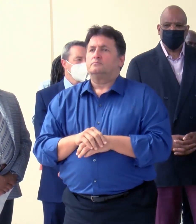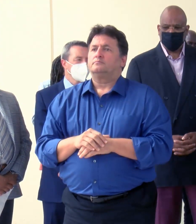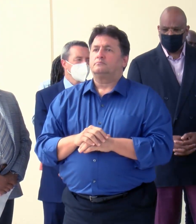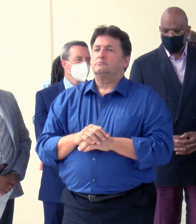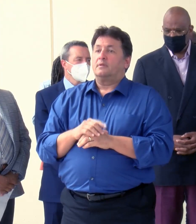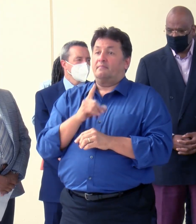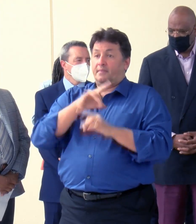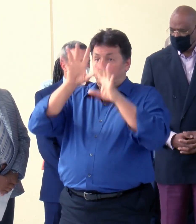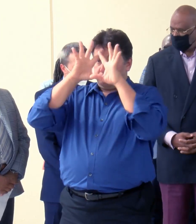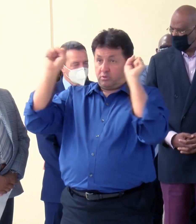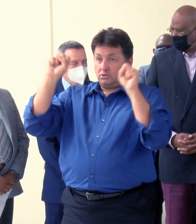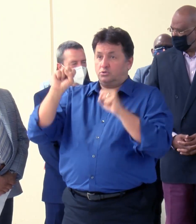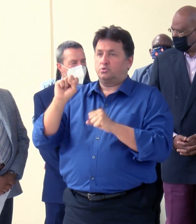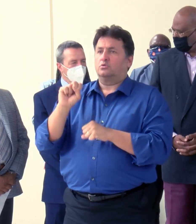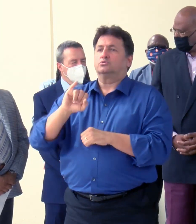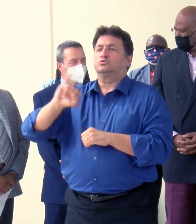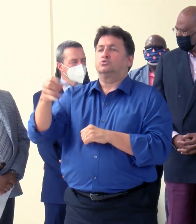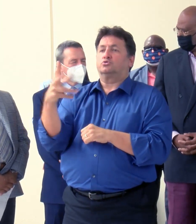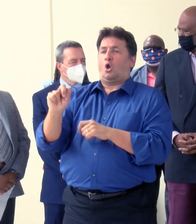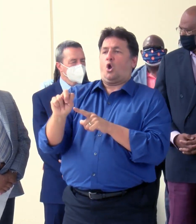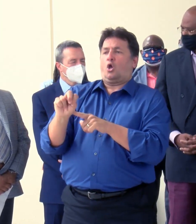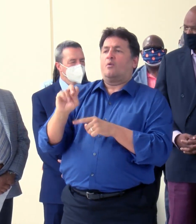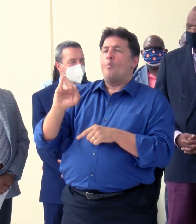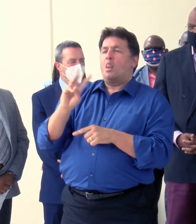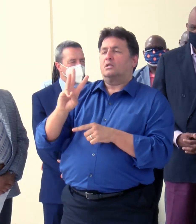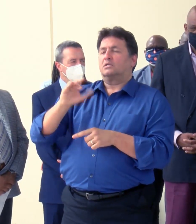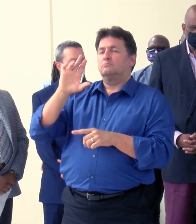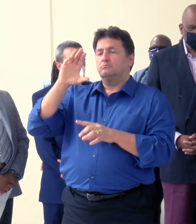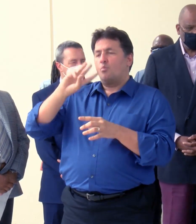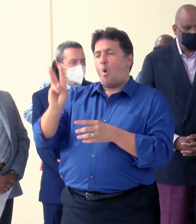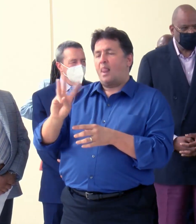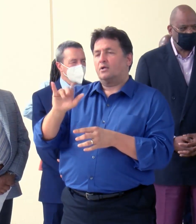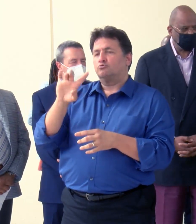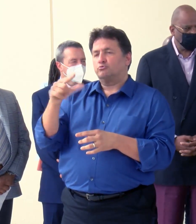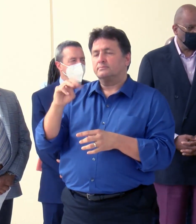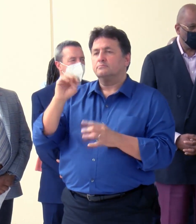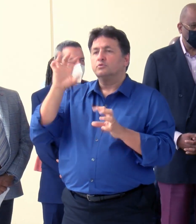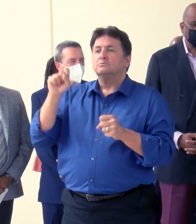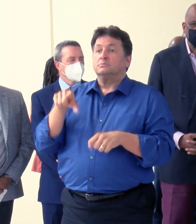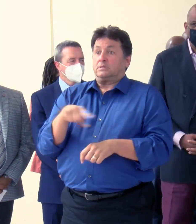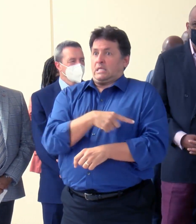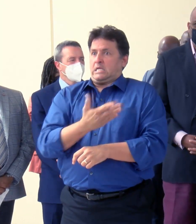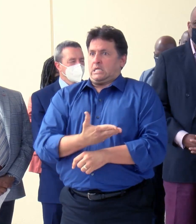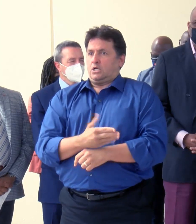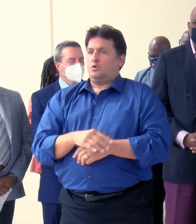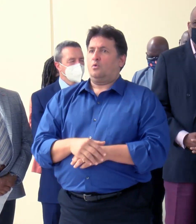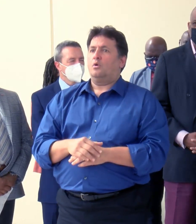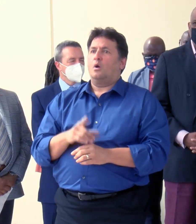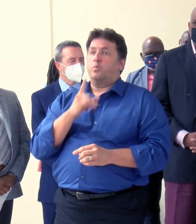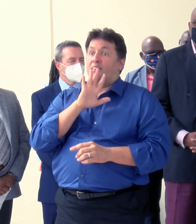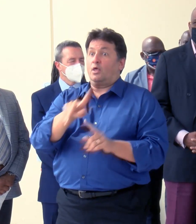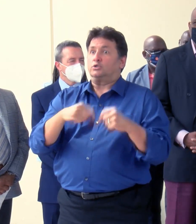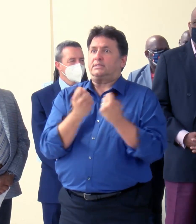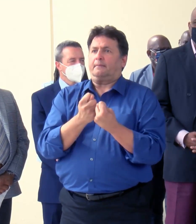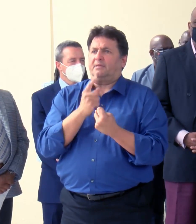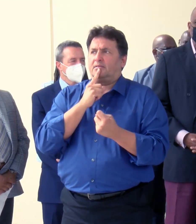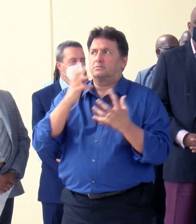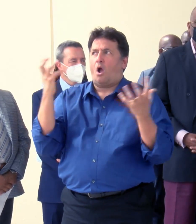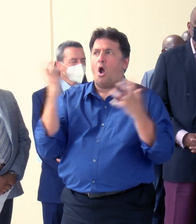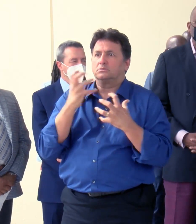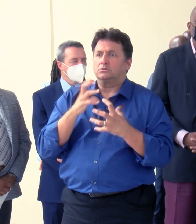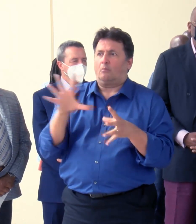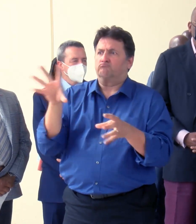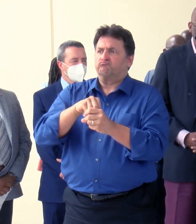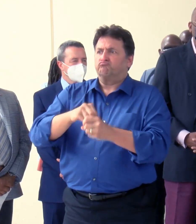John, let me thank you and your entire team. You have a remarkable team. I have to say